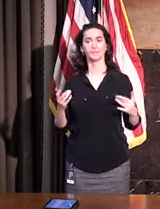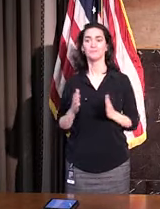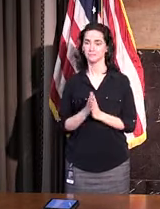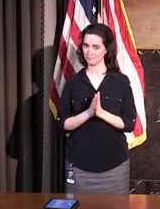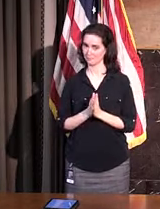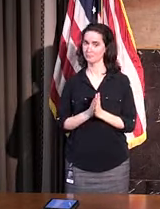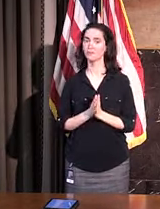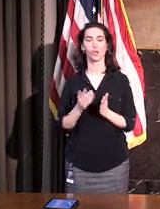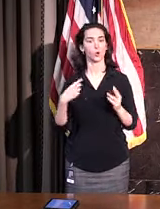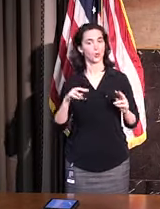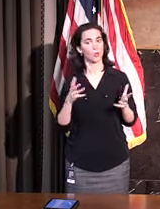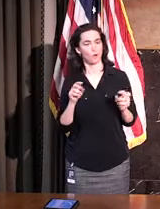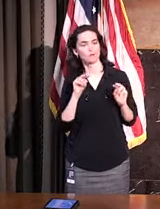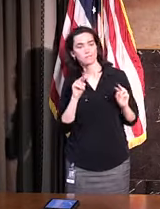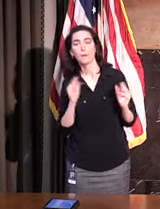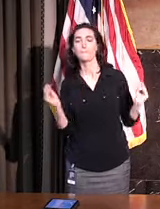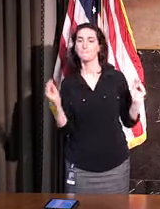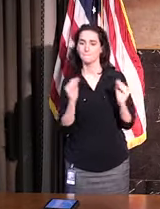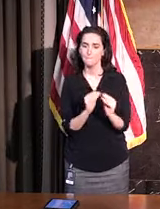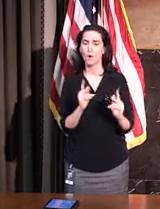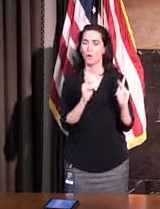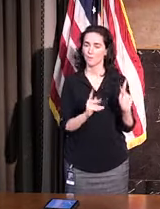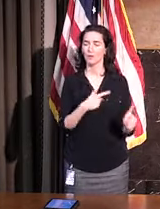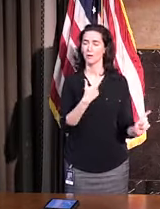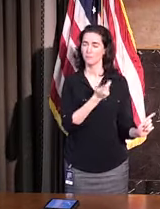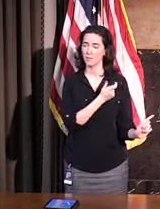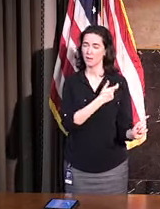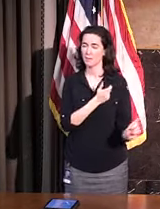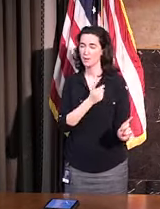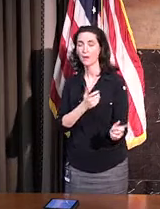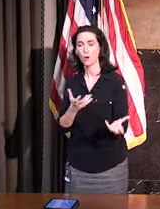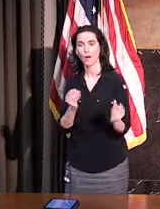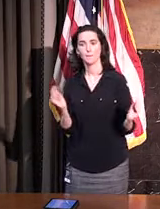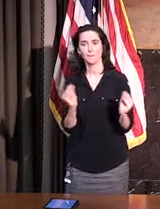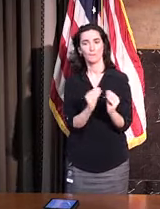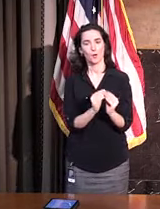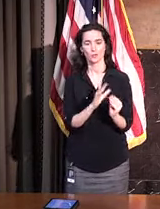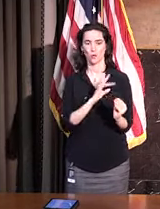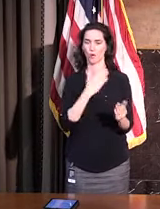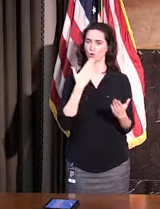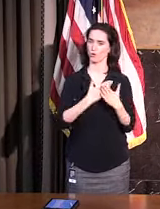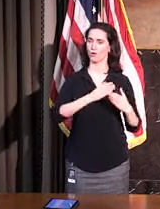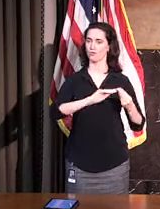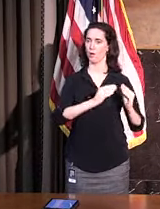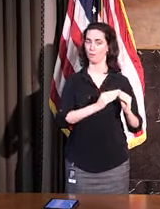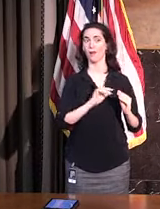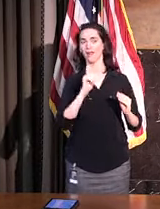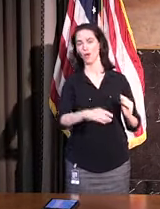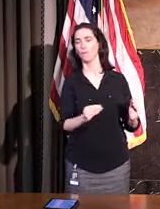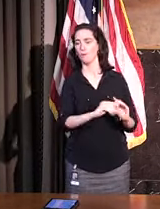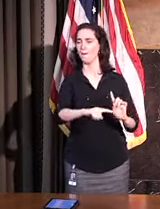to having many more of those types of milestones, but that's something that I wanted to highlight for you all today.